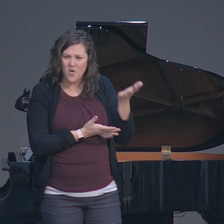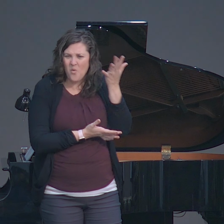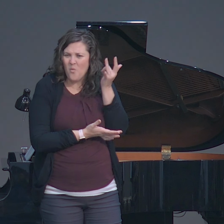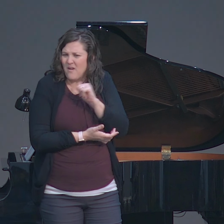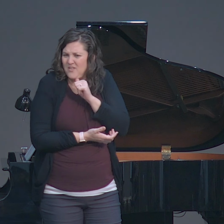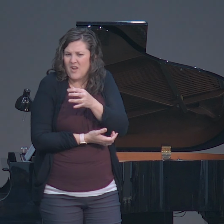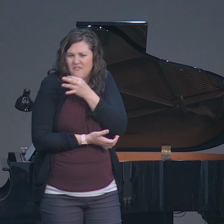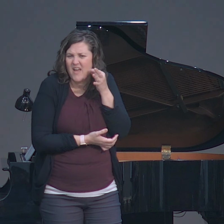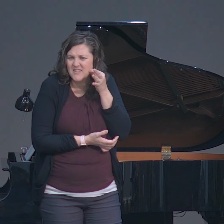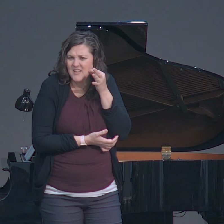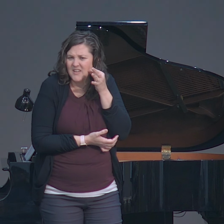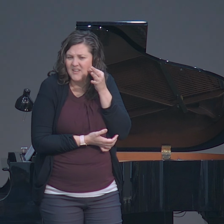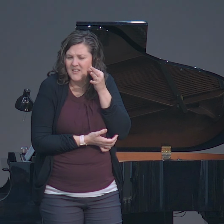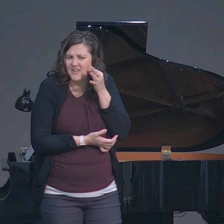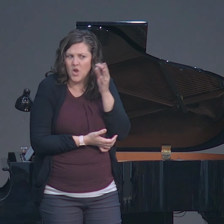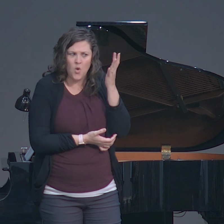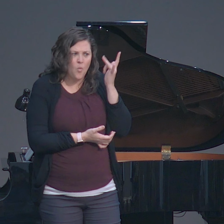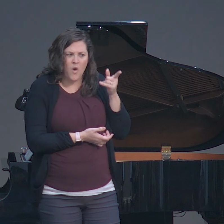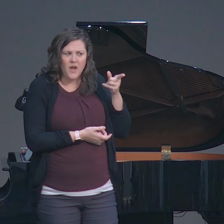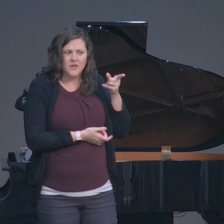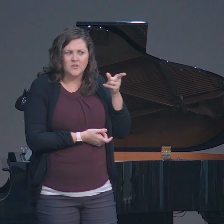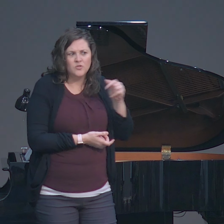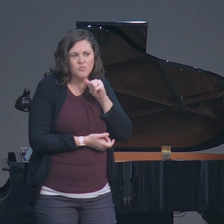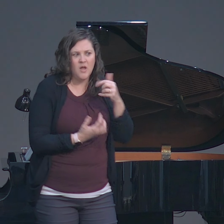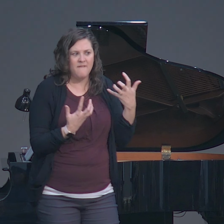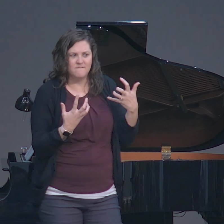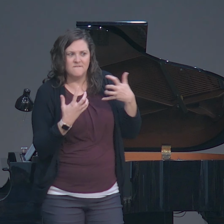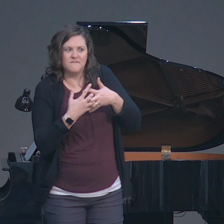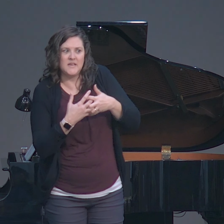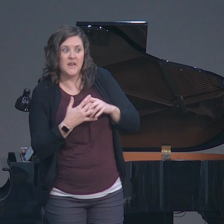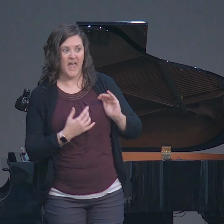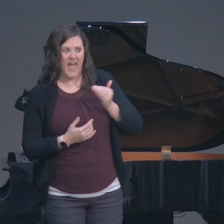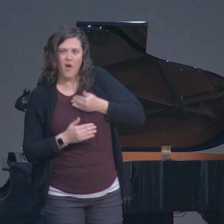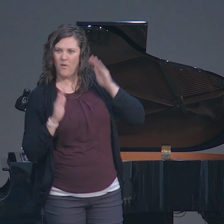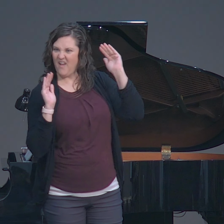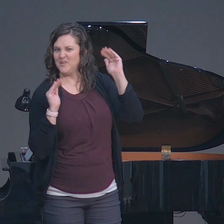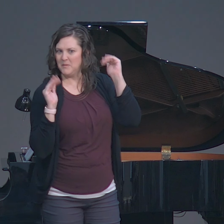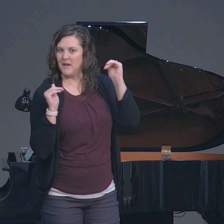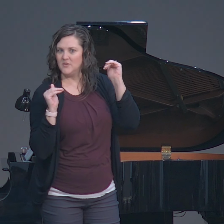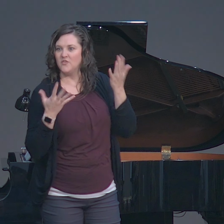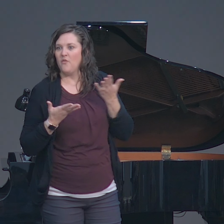They want to know why Jesus doesn't fit their expectations.